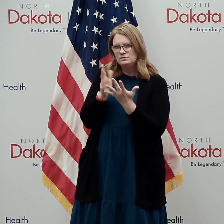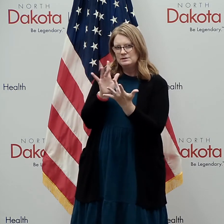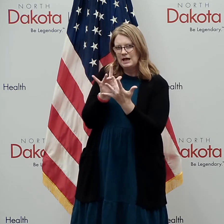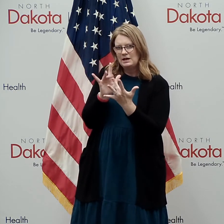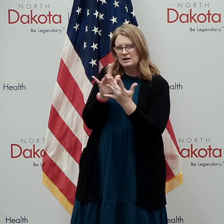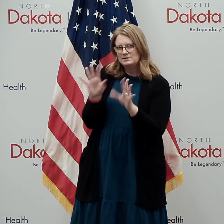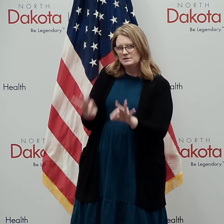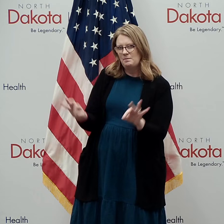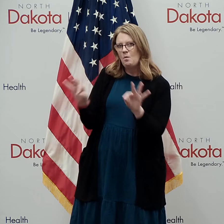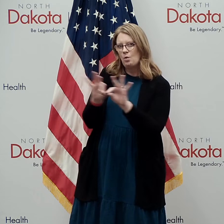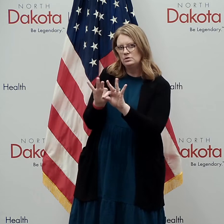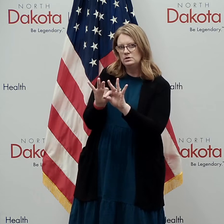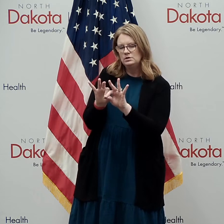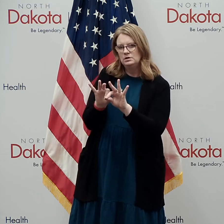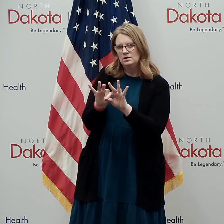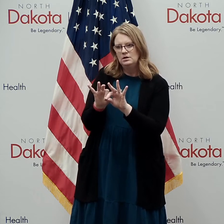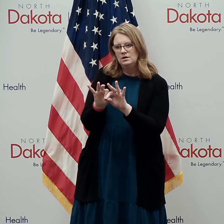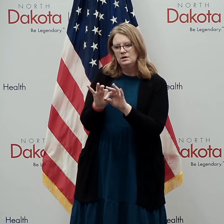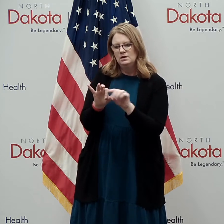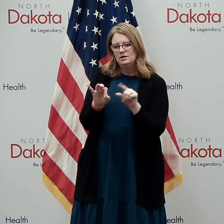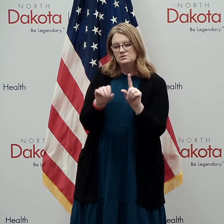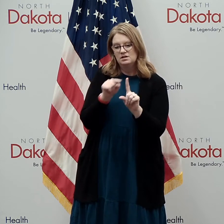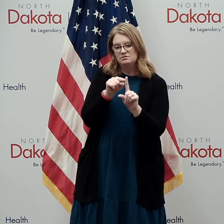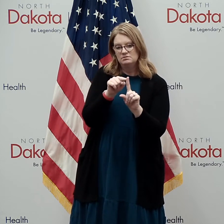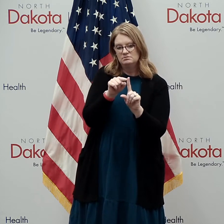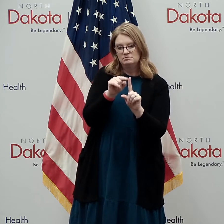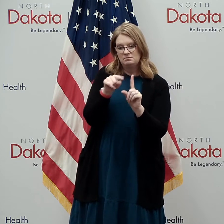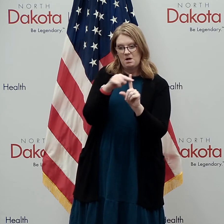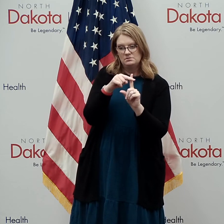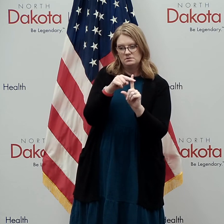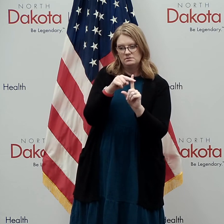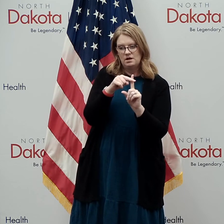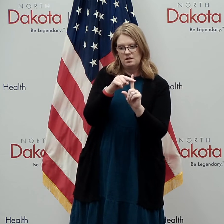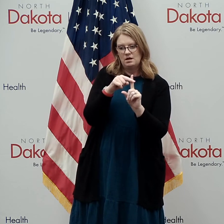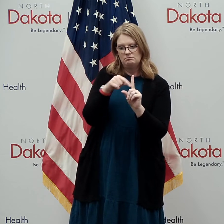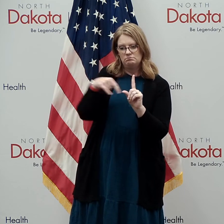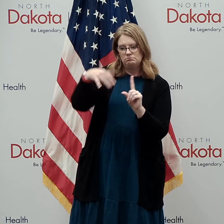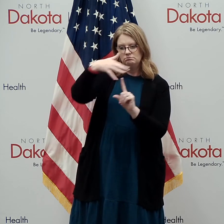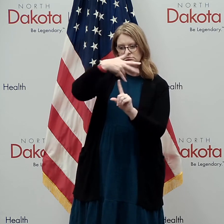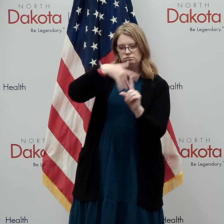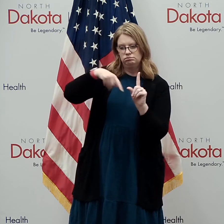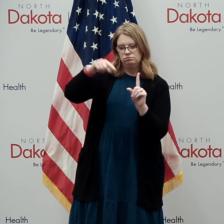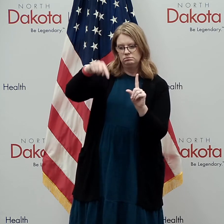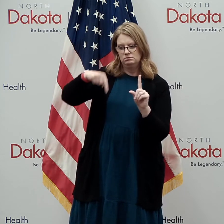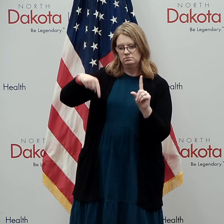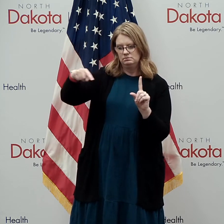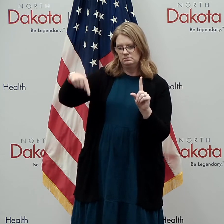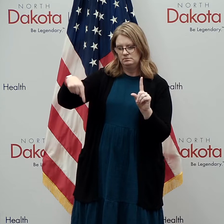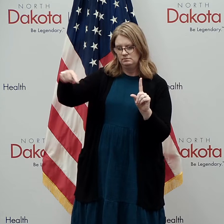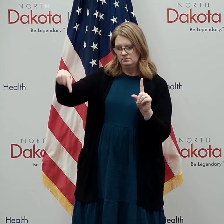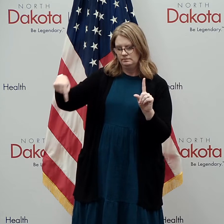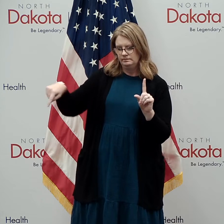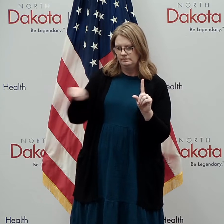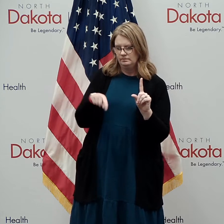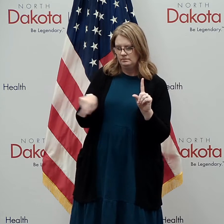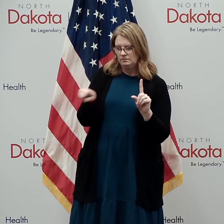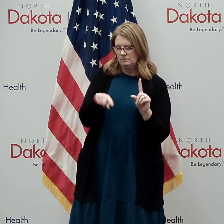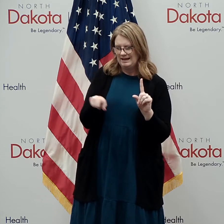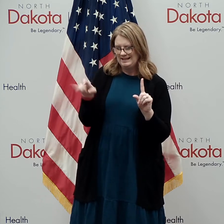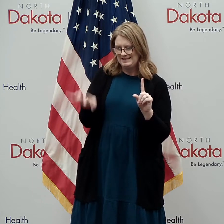matters, and then testing those close contacts matters, particularly in a disease that doesn't reveal itself through